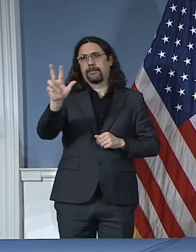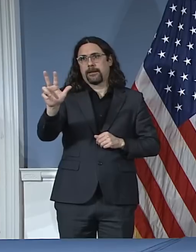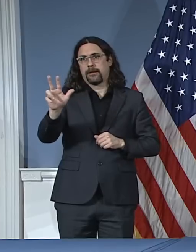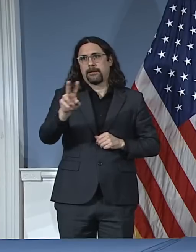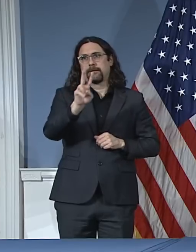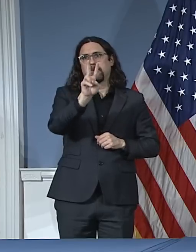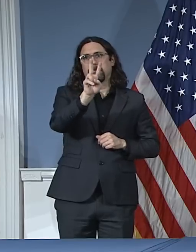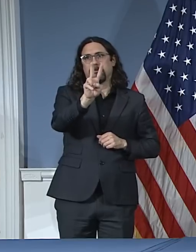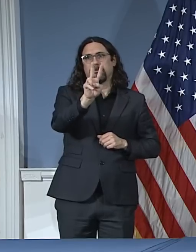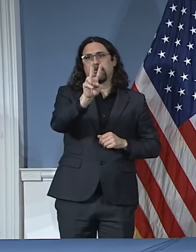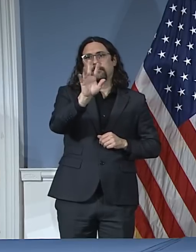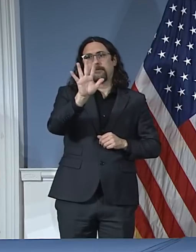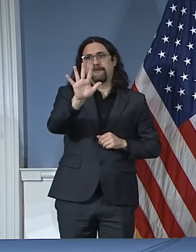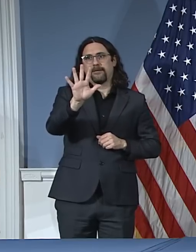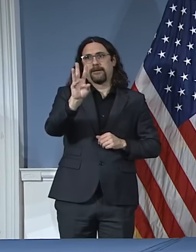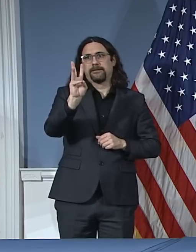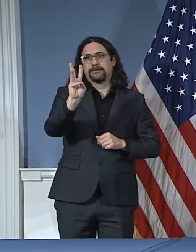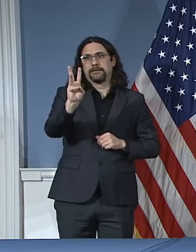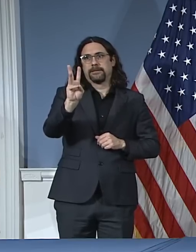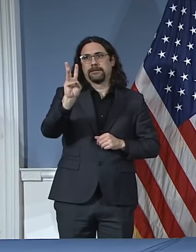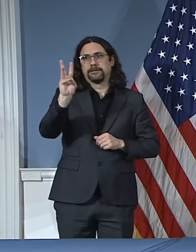800-933-2566, or go to